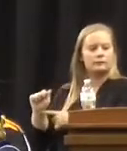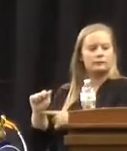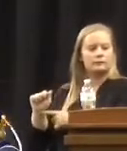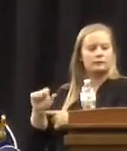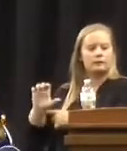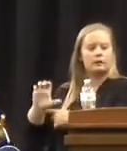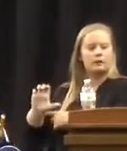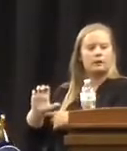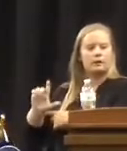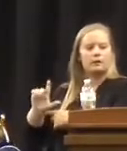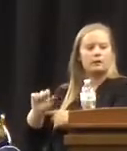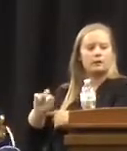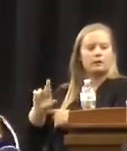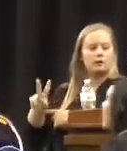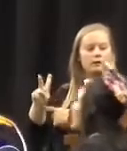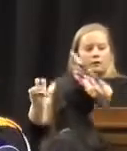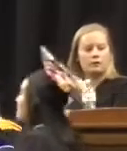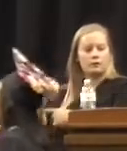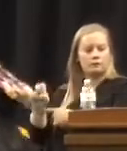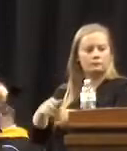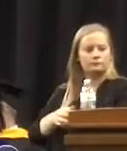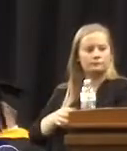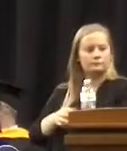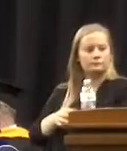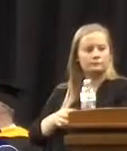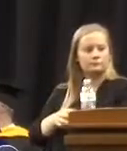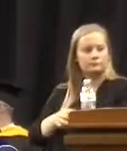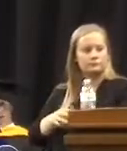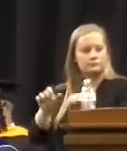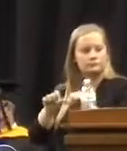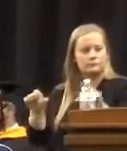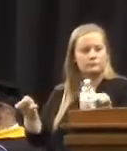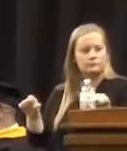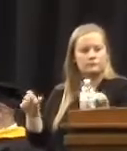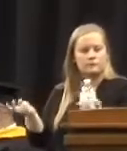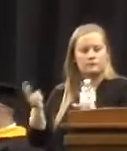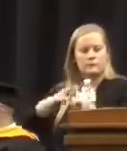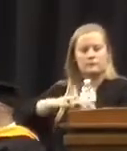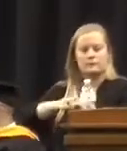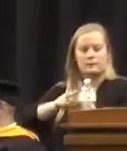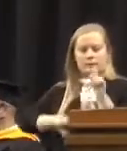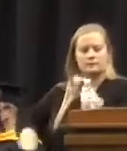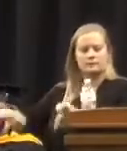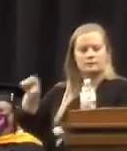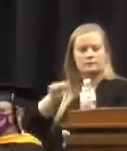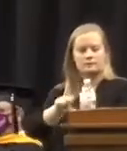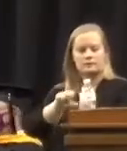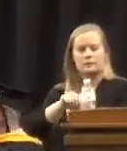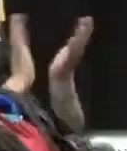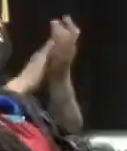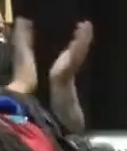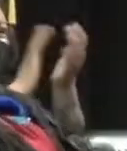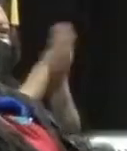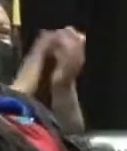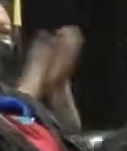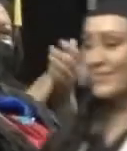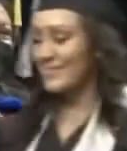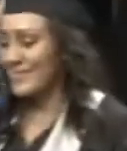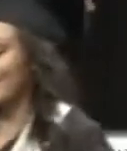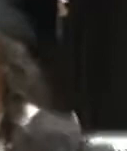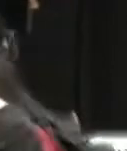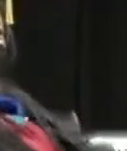Larissa Jacelyn Clark, Associate of Applied Science, Medical Assisting.